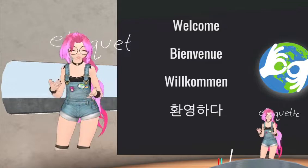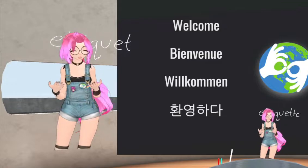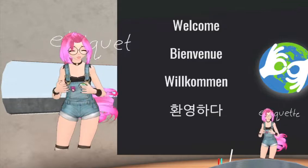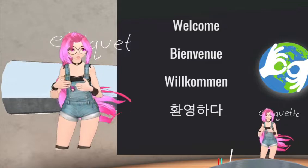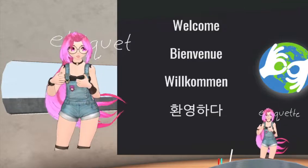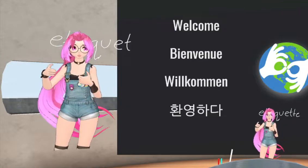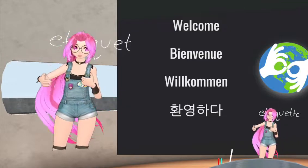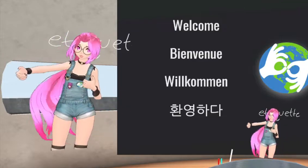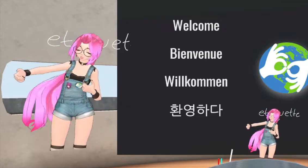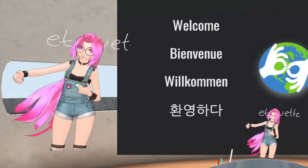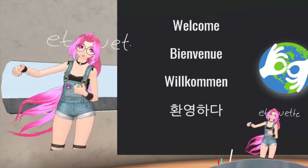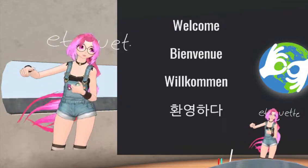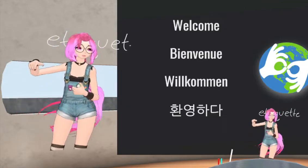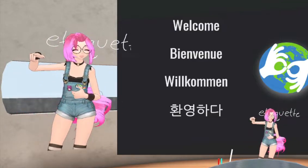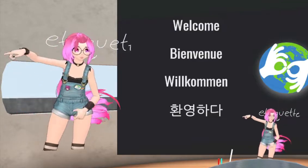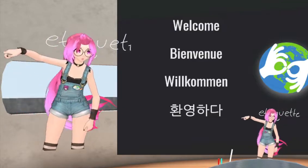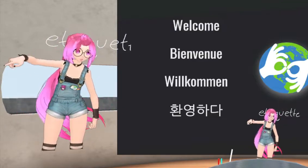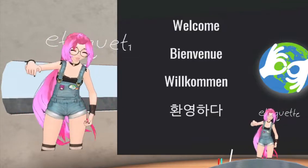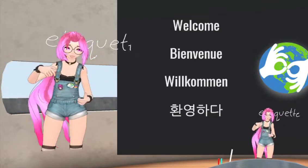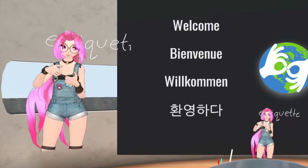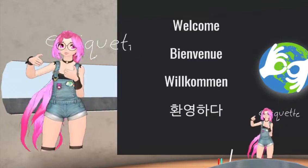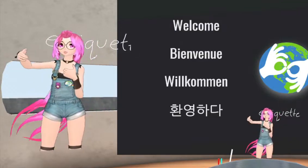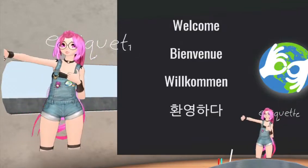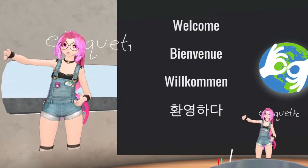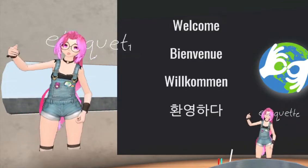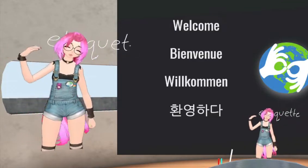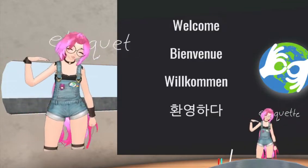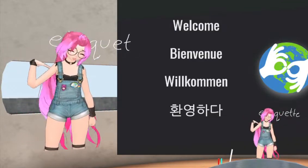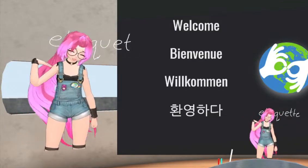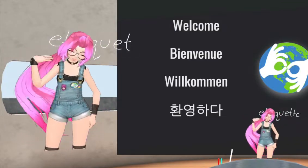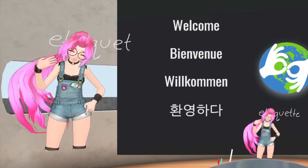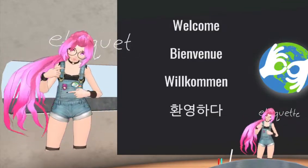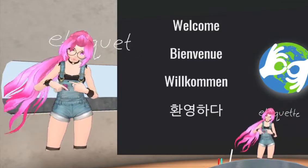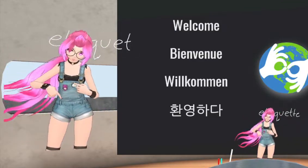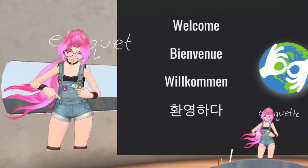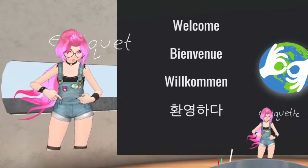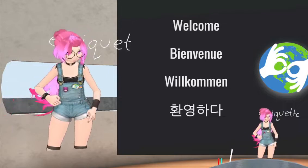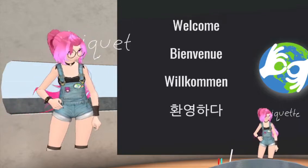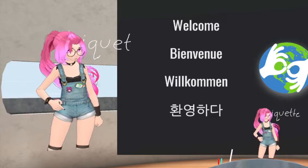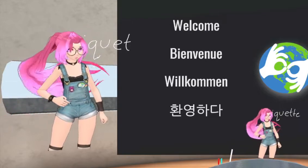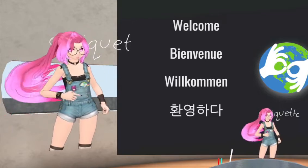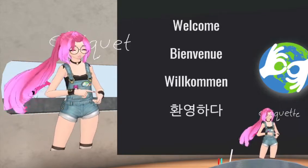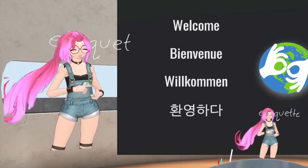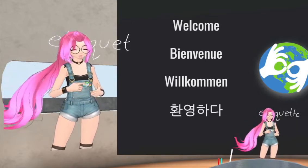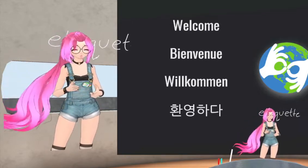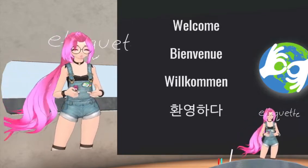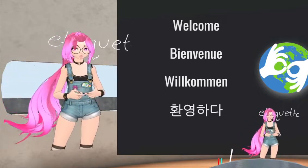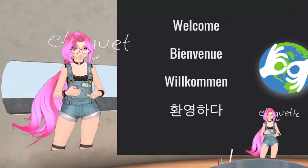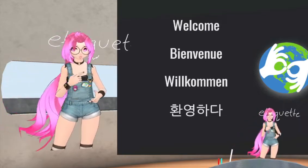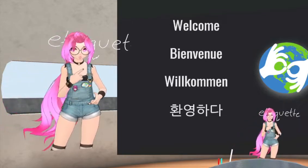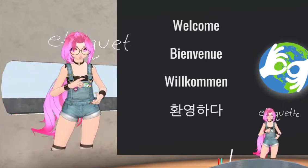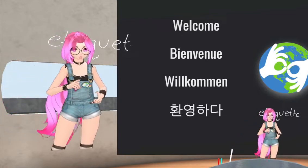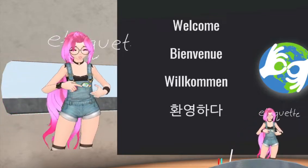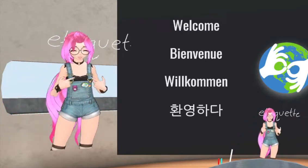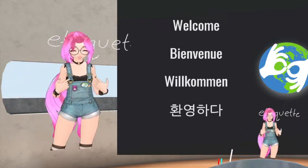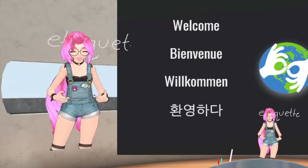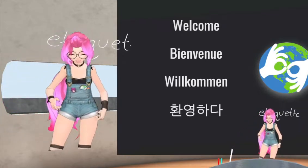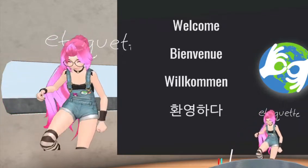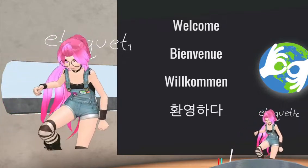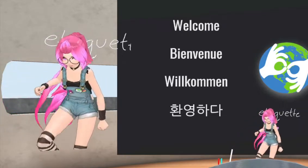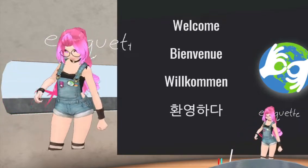Oh, kinda. Well, you guys can understand what this is. Thank you for your help. Etiquette. I'm pretty sure this is wrong, but